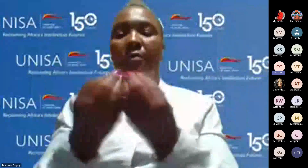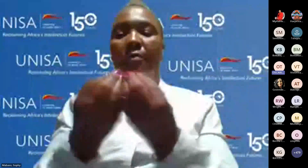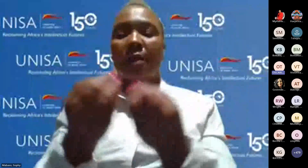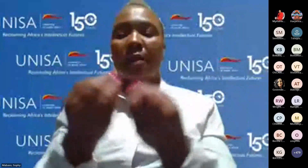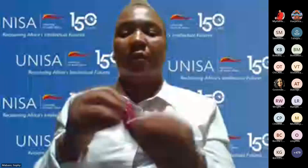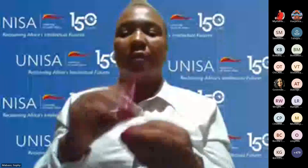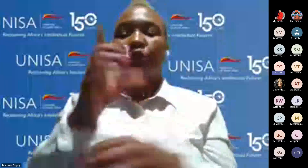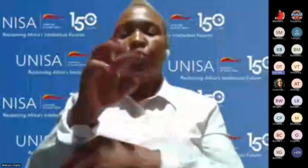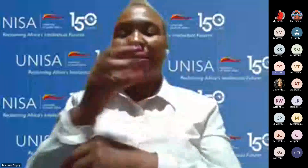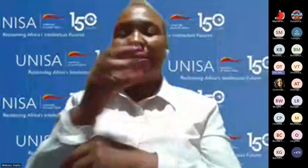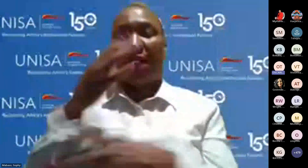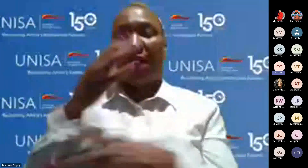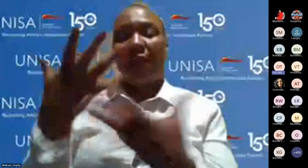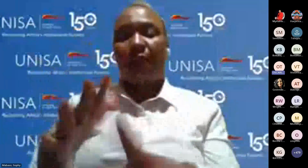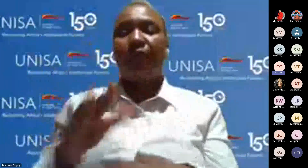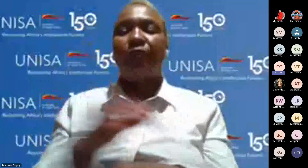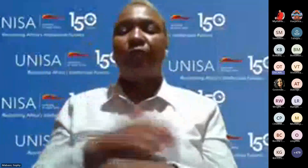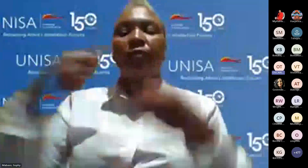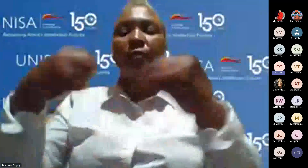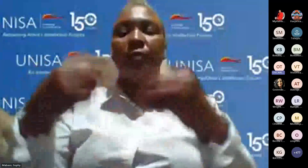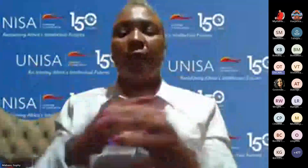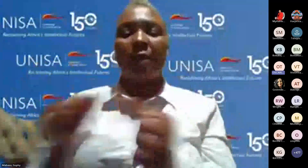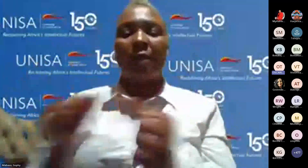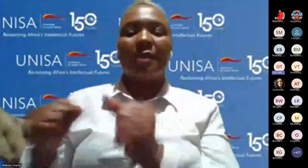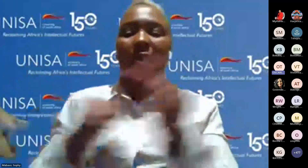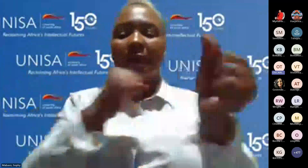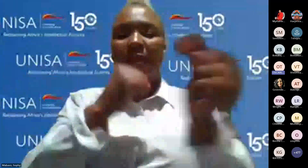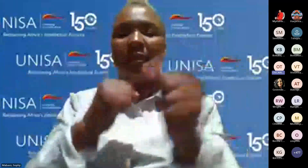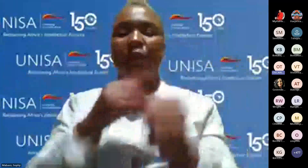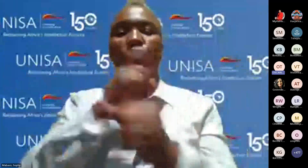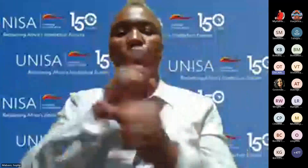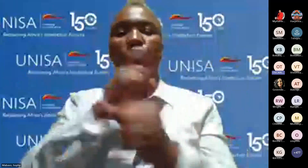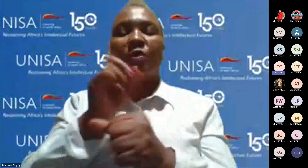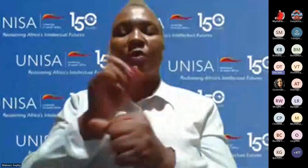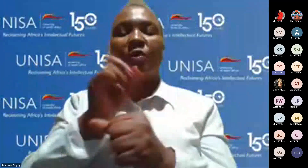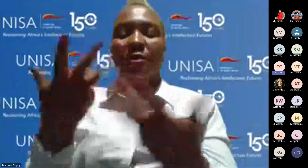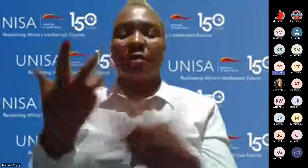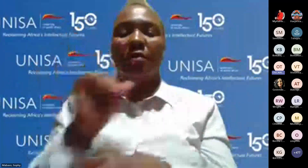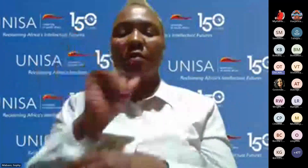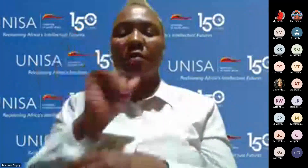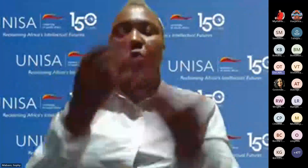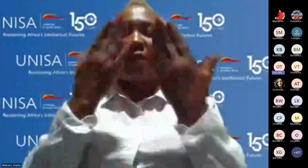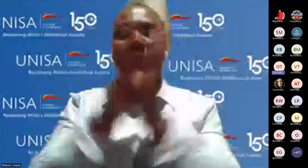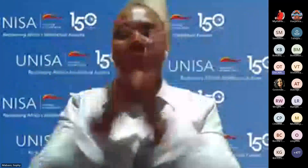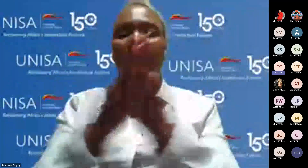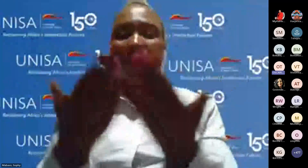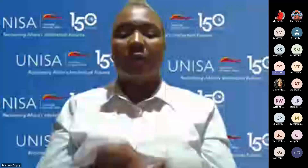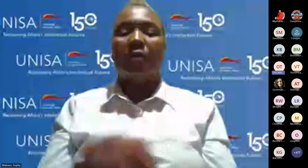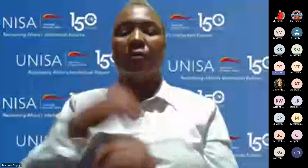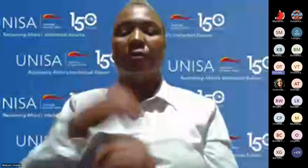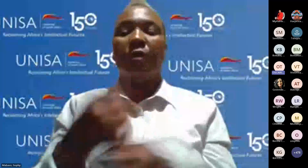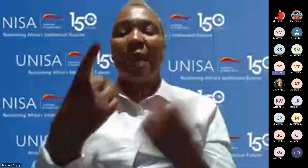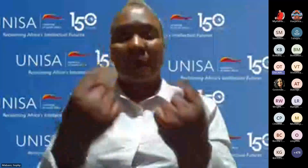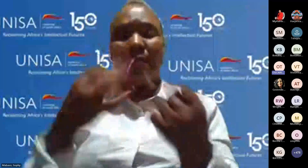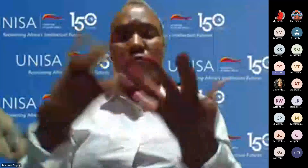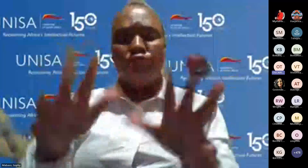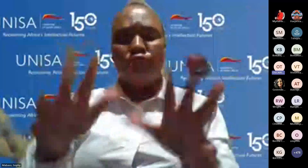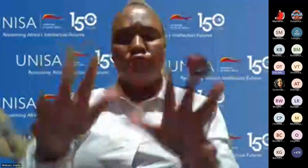said about the strategy of using the study material. I did that